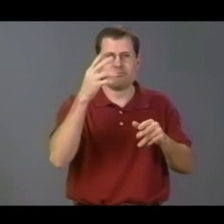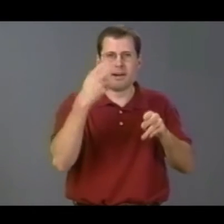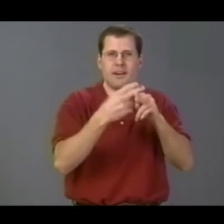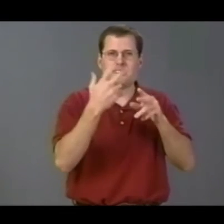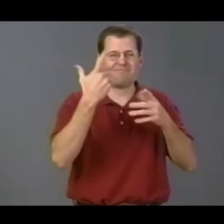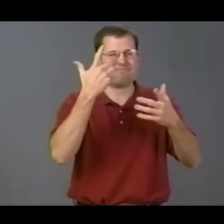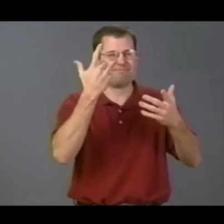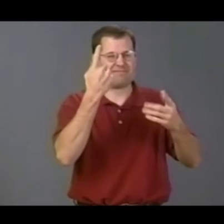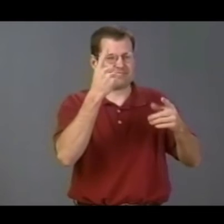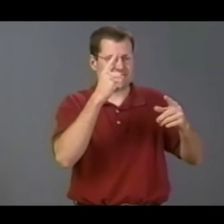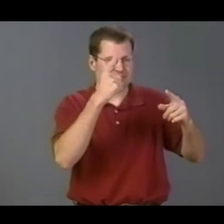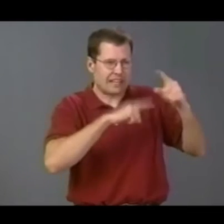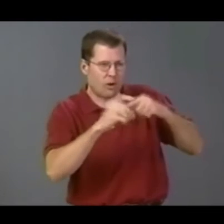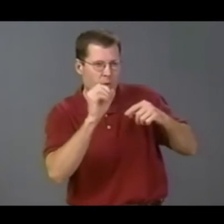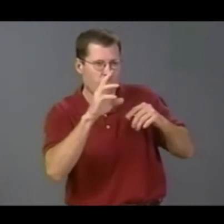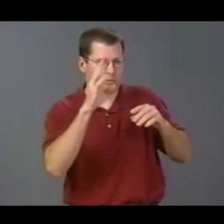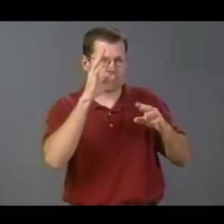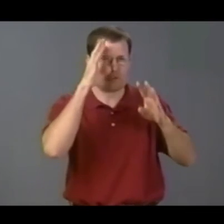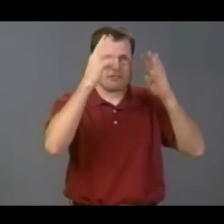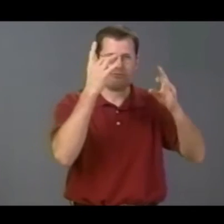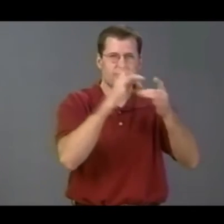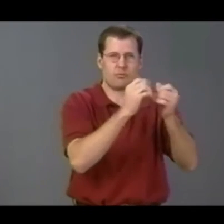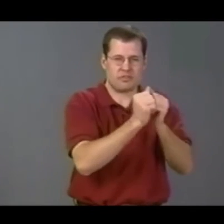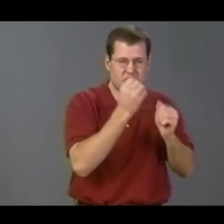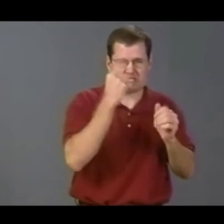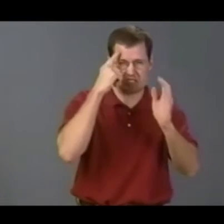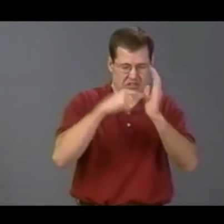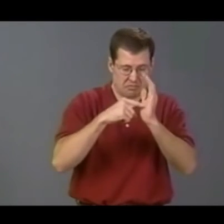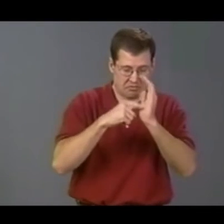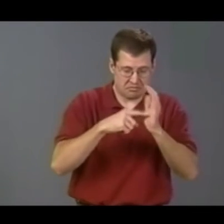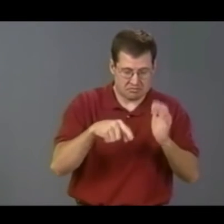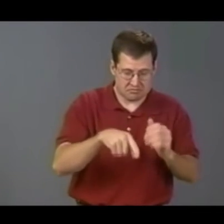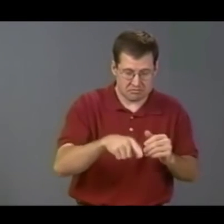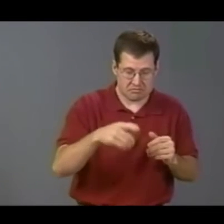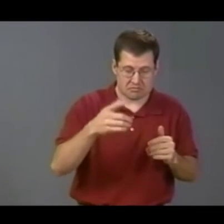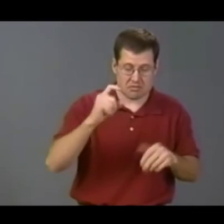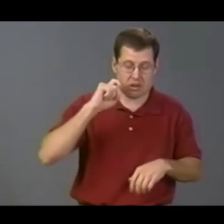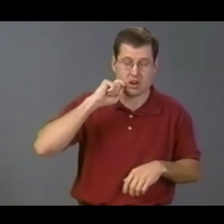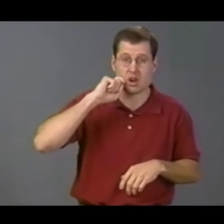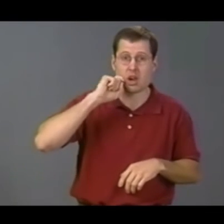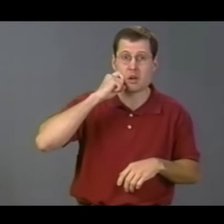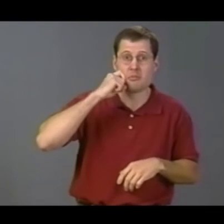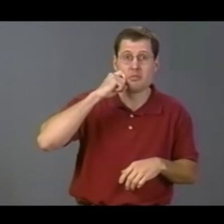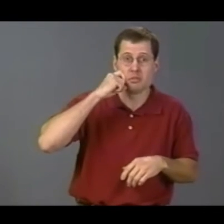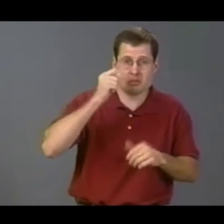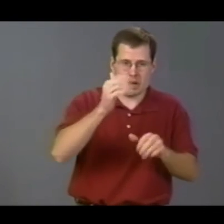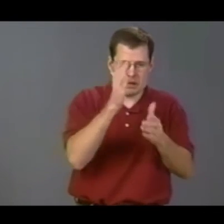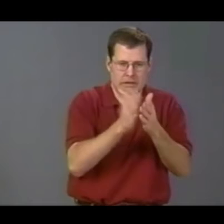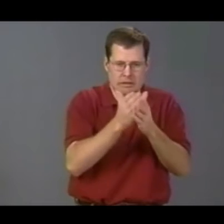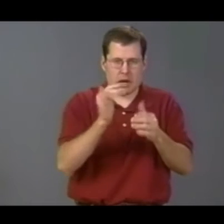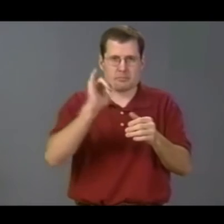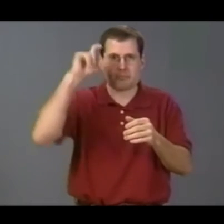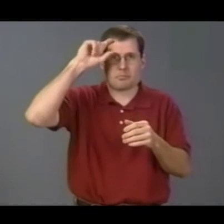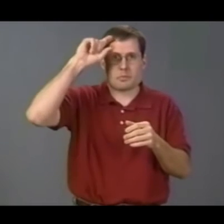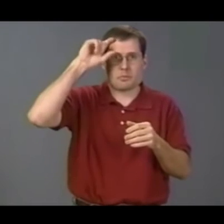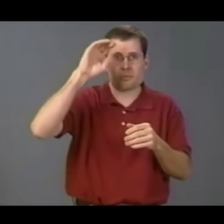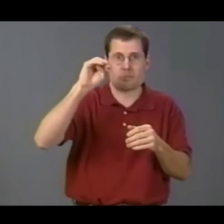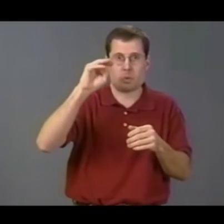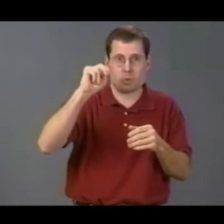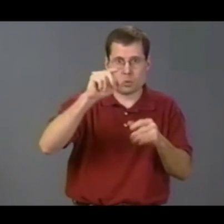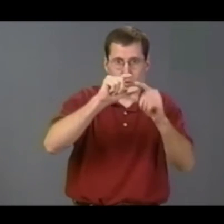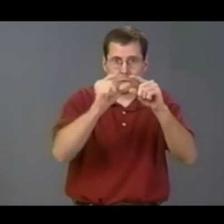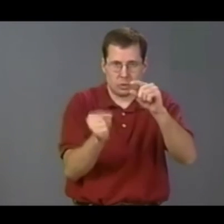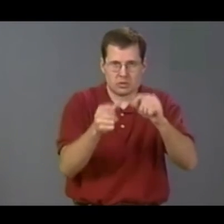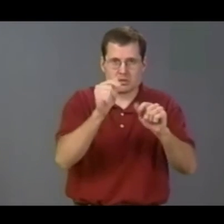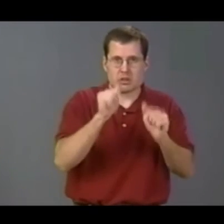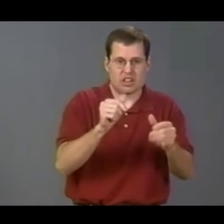some foods that can have a name, a sign. For example, an apple. Slice